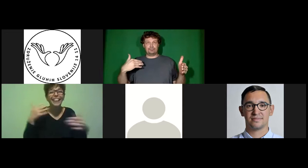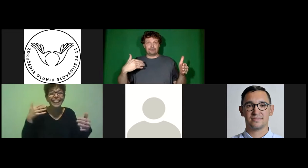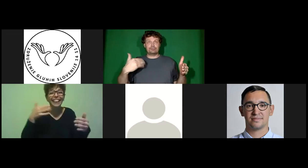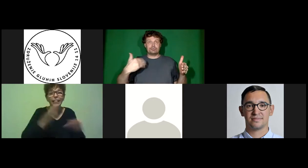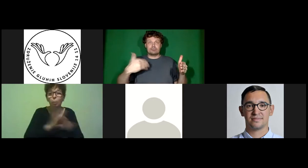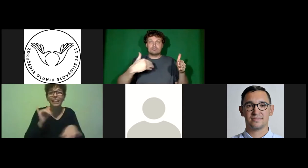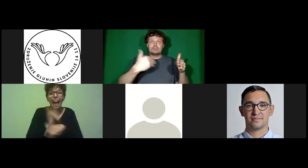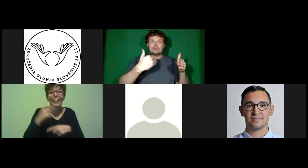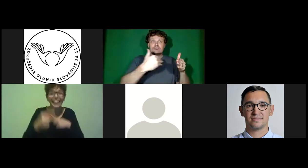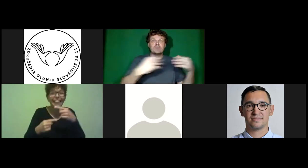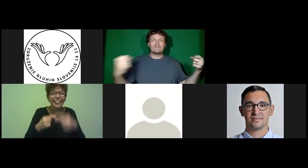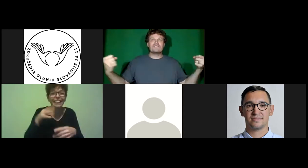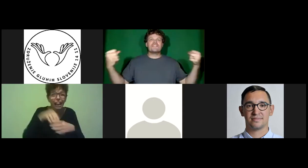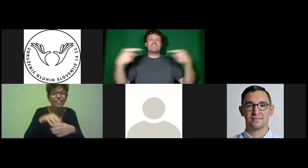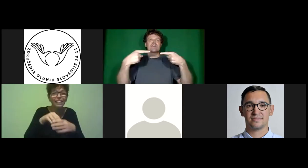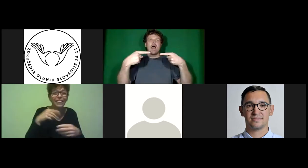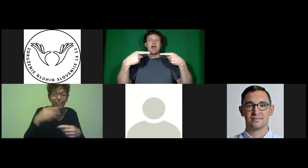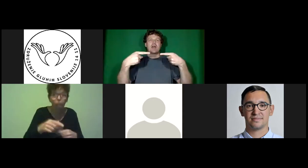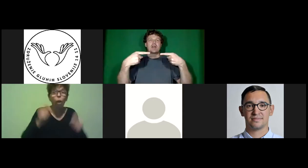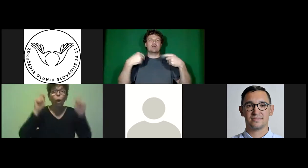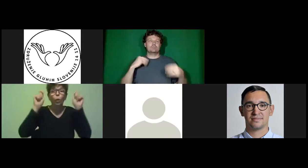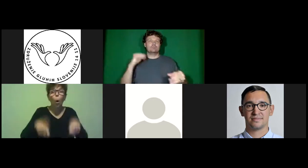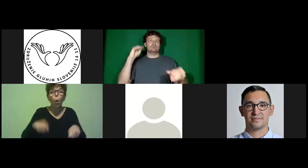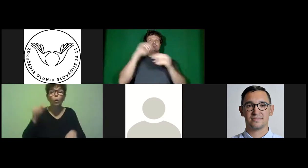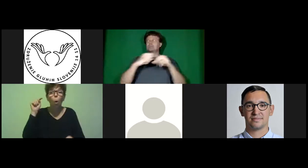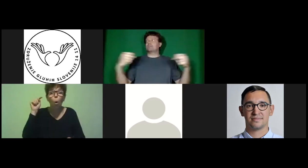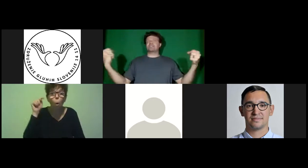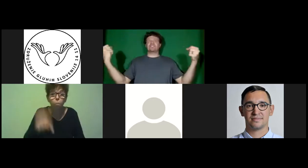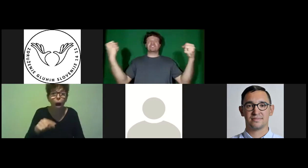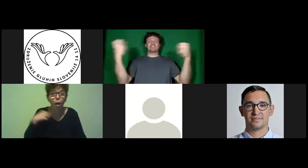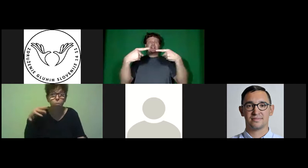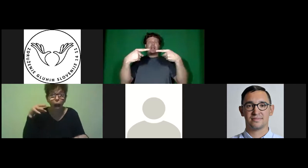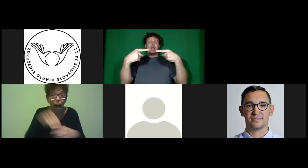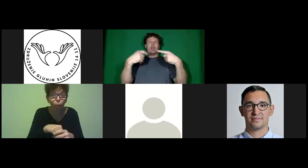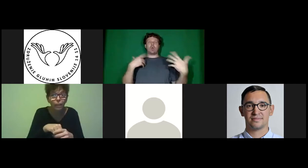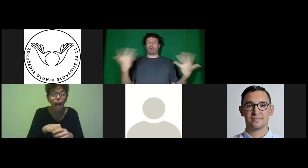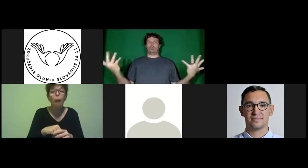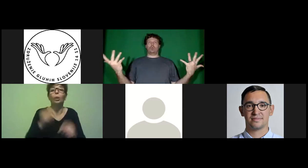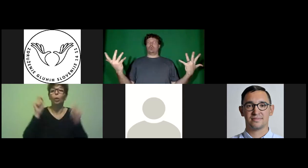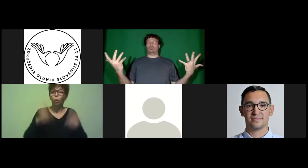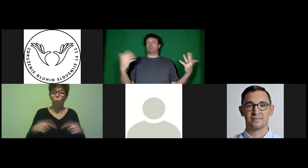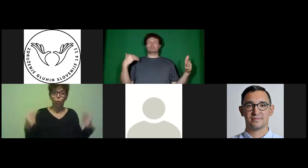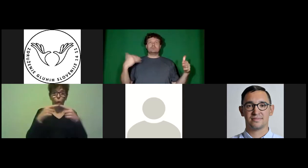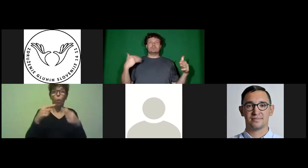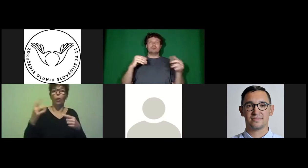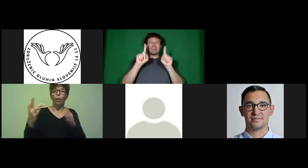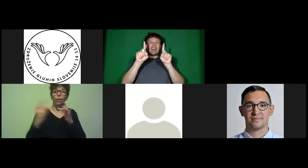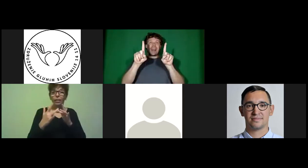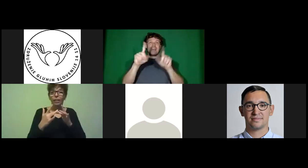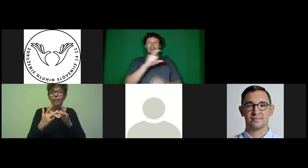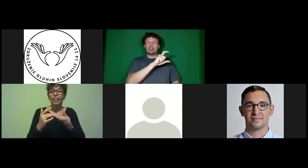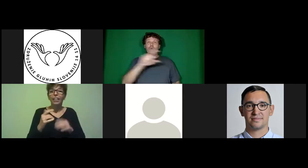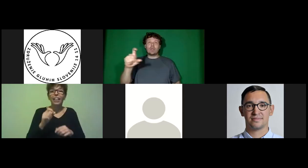So during that, as I said, this TV series lasted 12 weeks